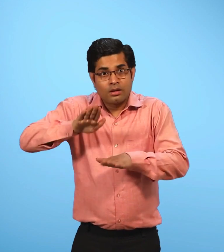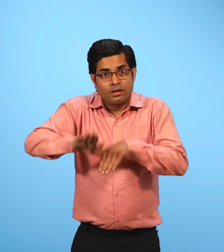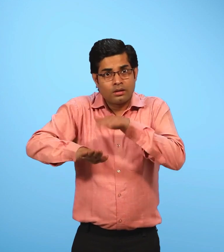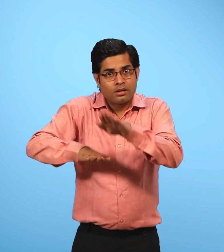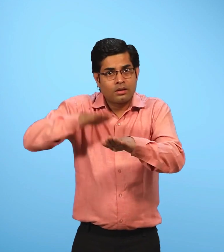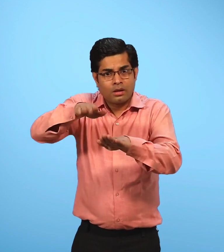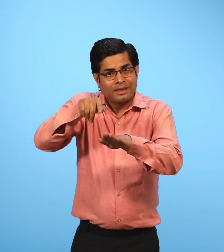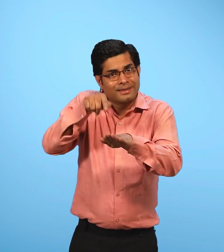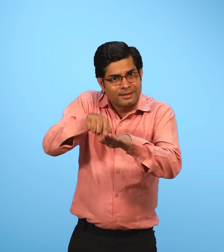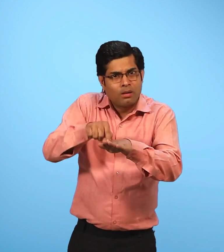B.